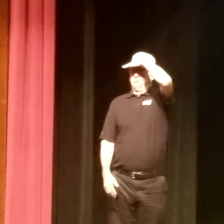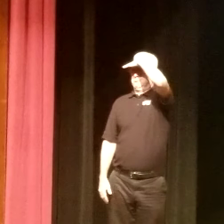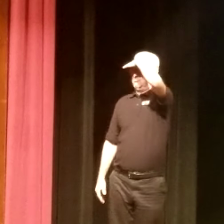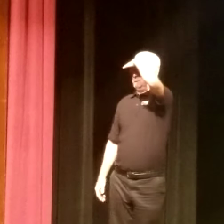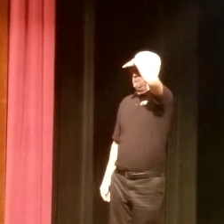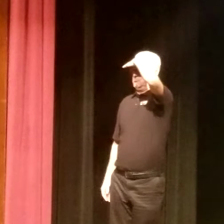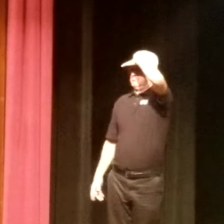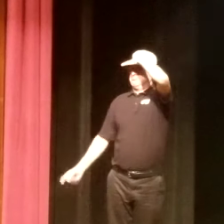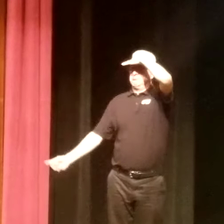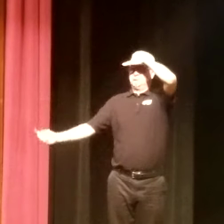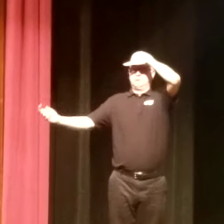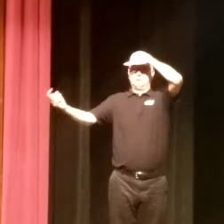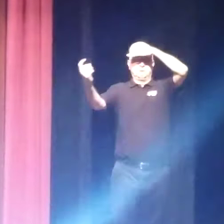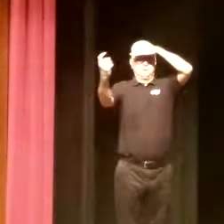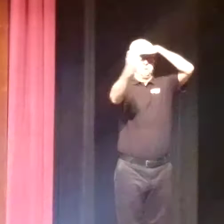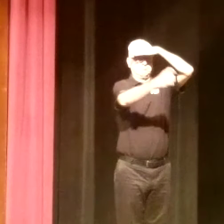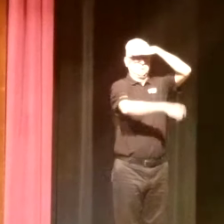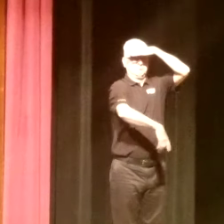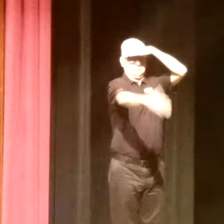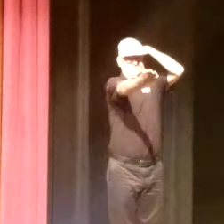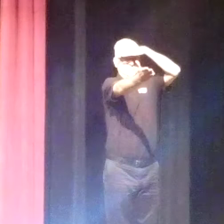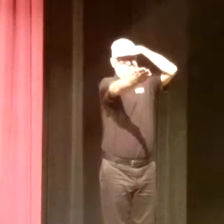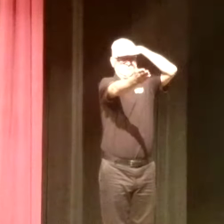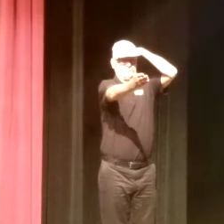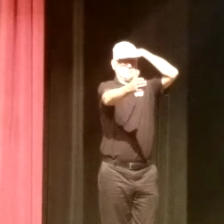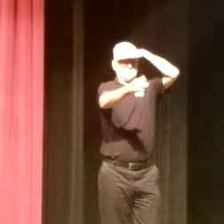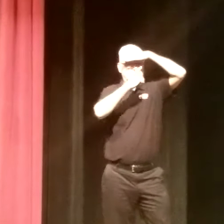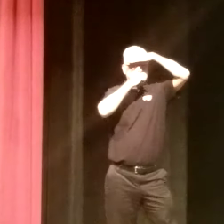You can voice them and we can sign them for you if you need.